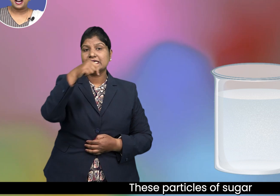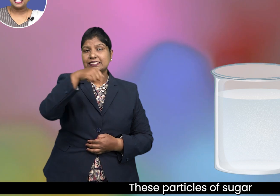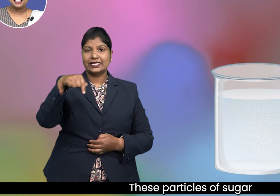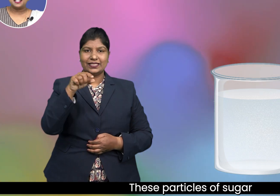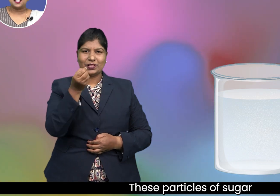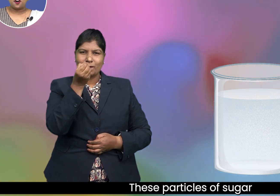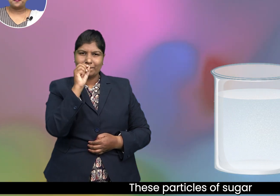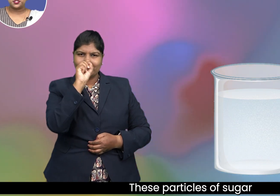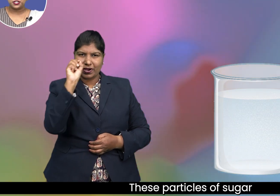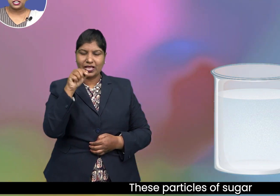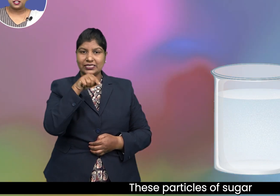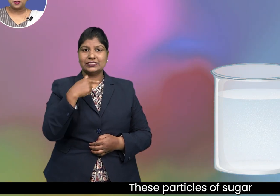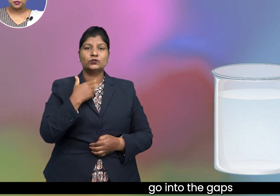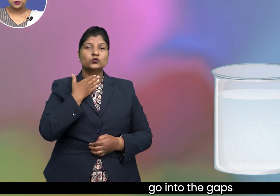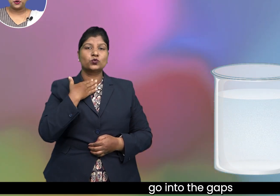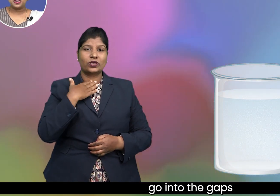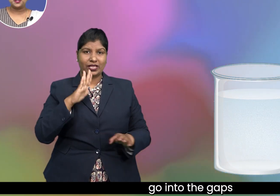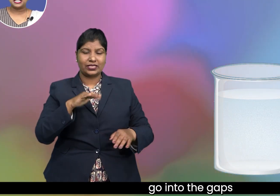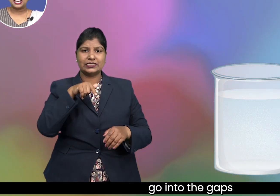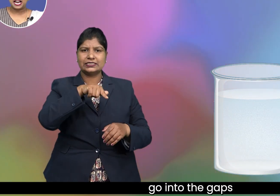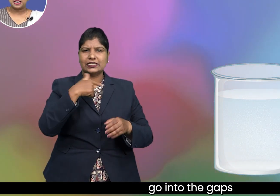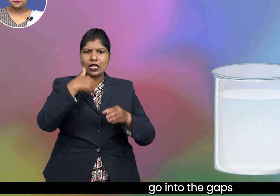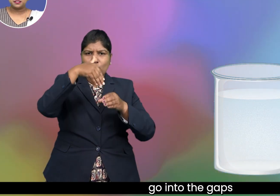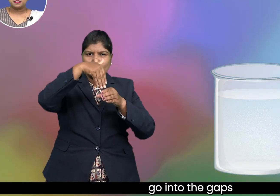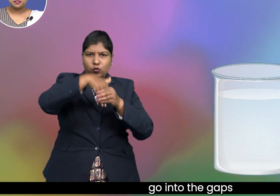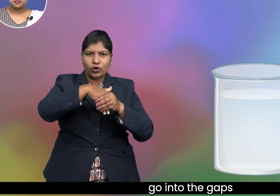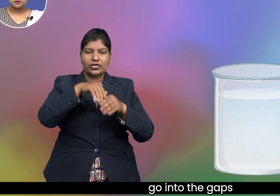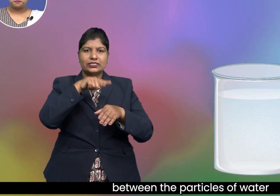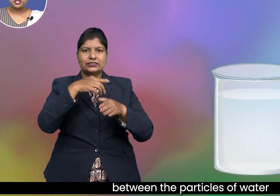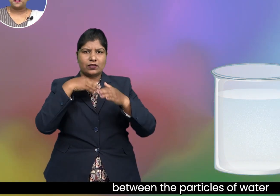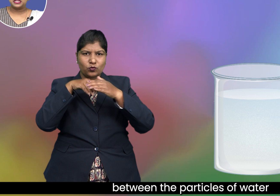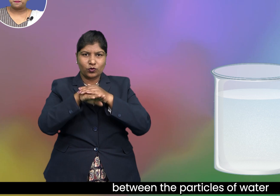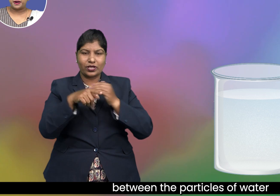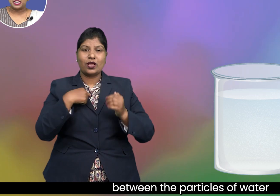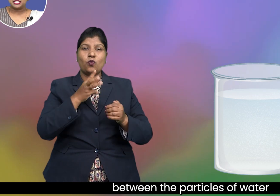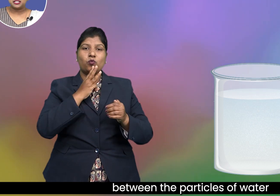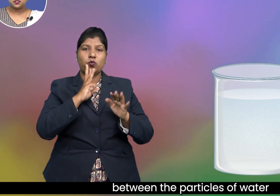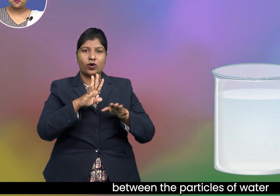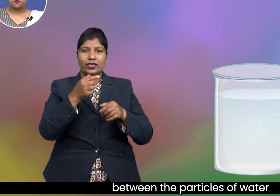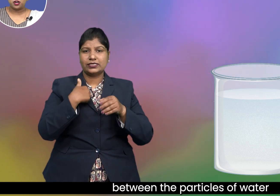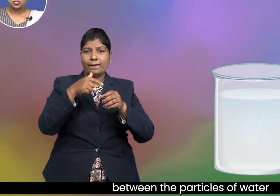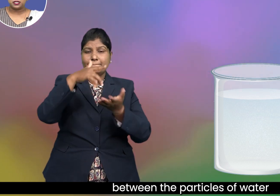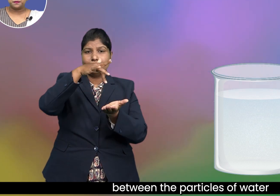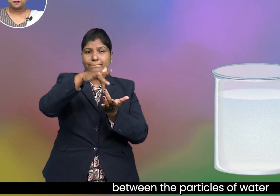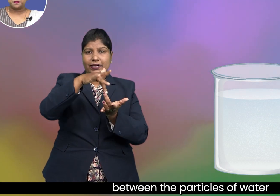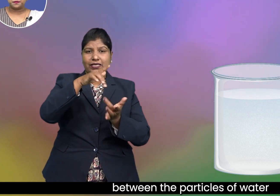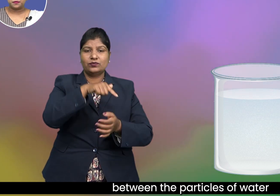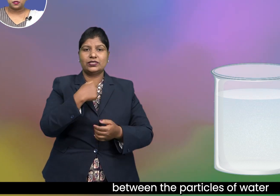These particles of sugar go into the gaps between the particles of